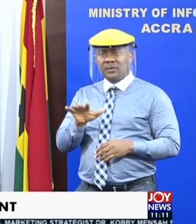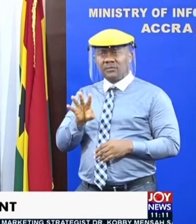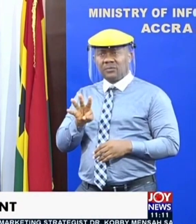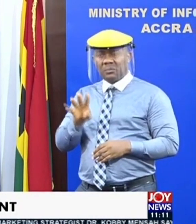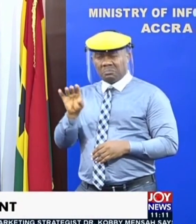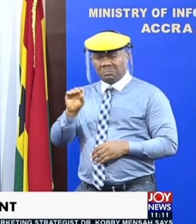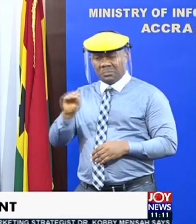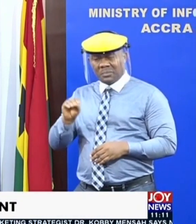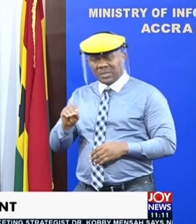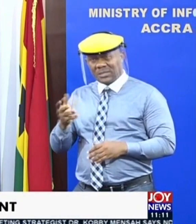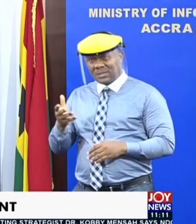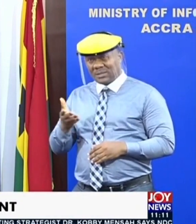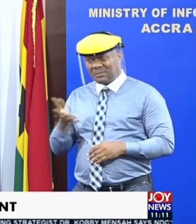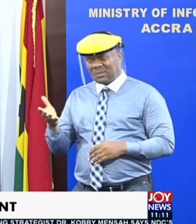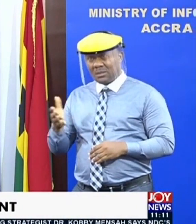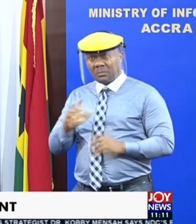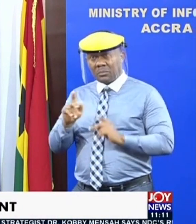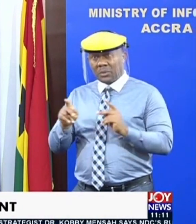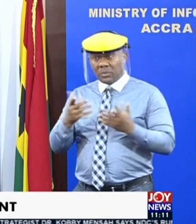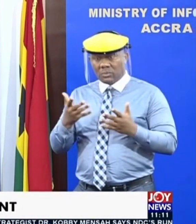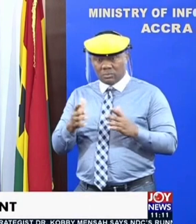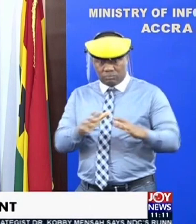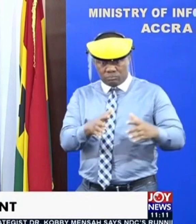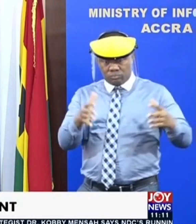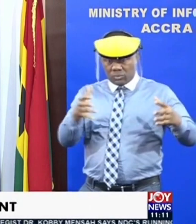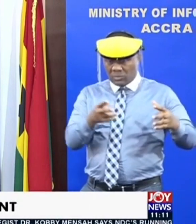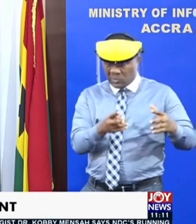fatality. That is the proportion that dies